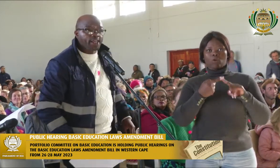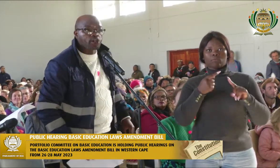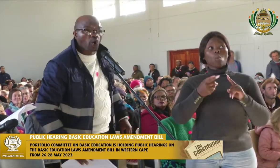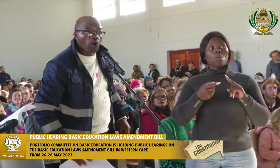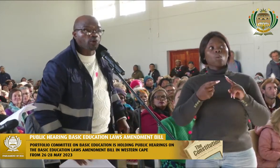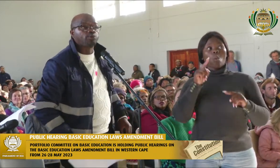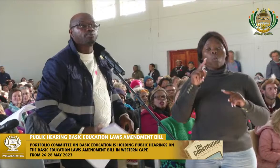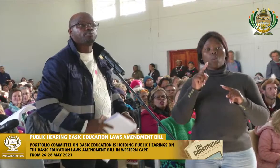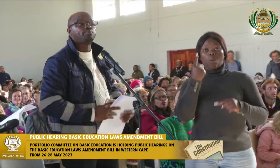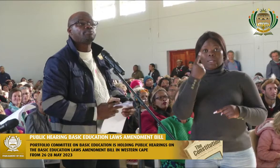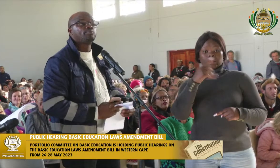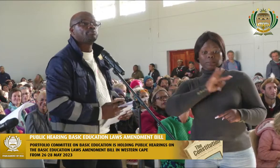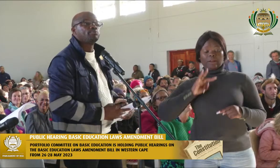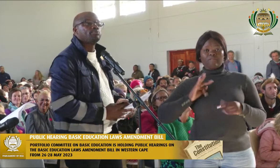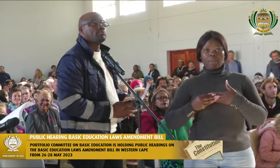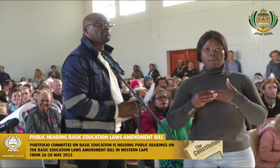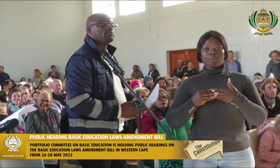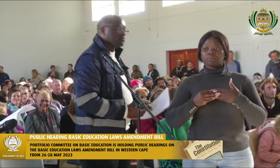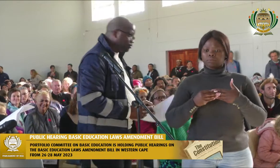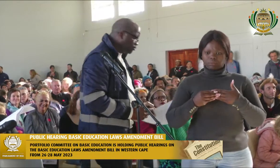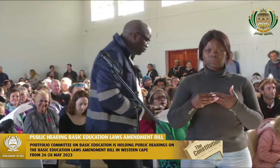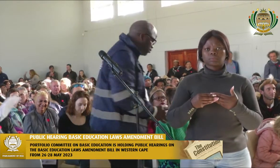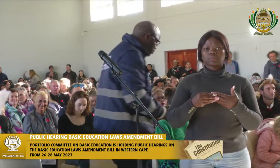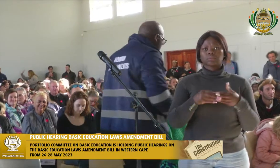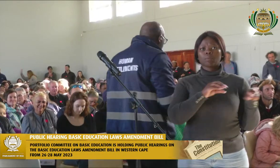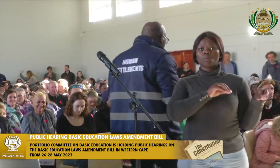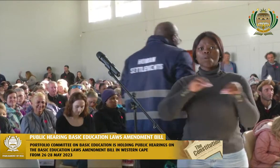It's totally wrong.